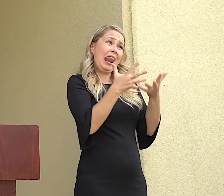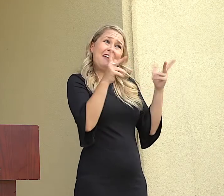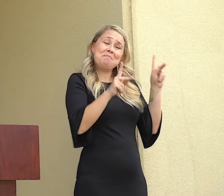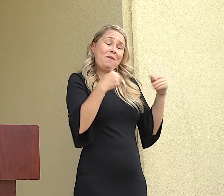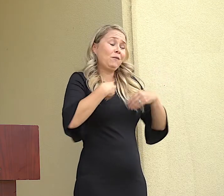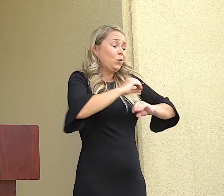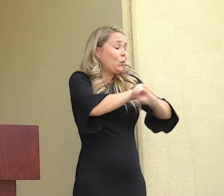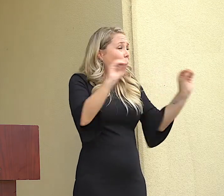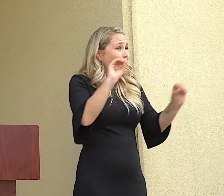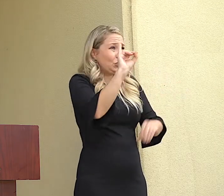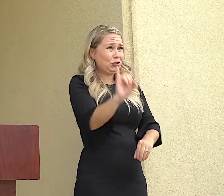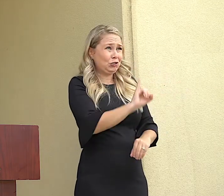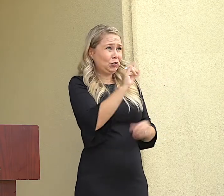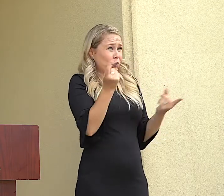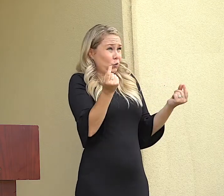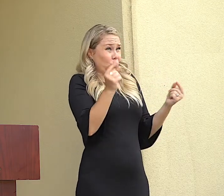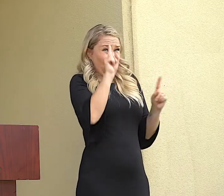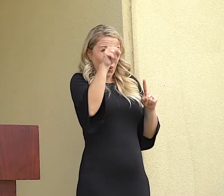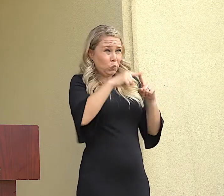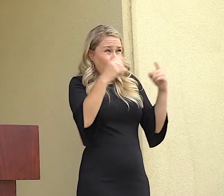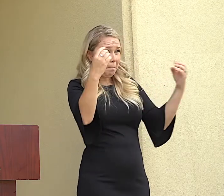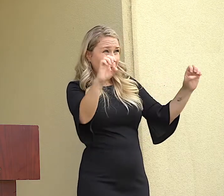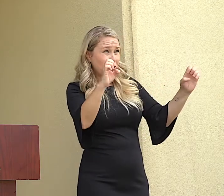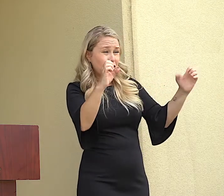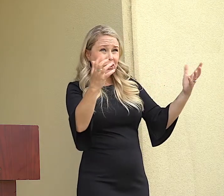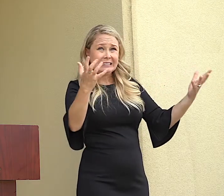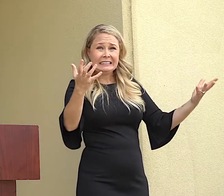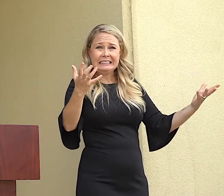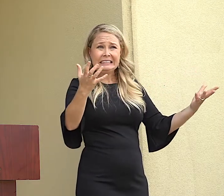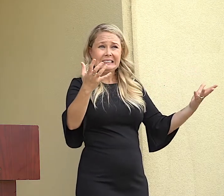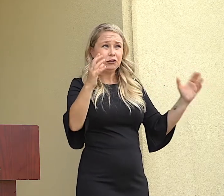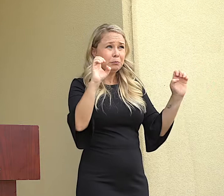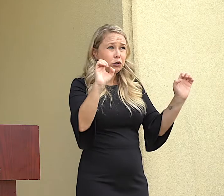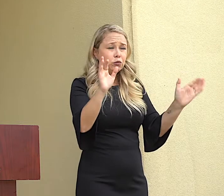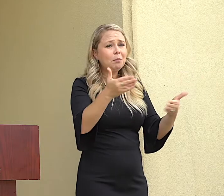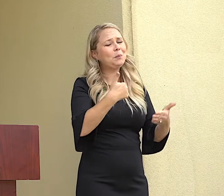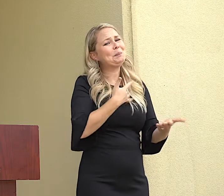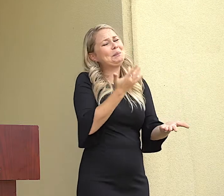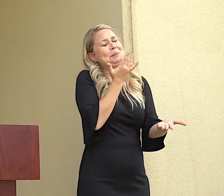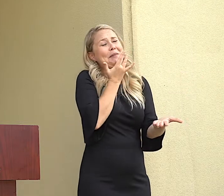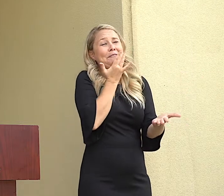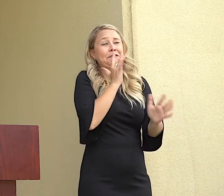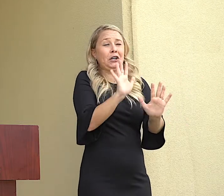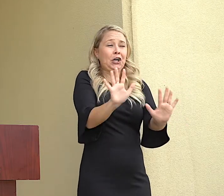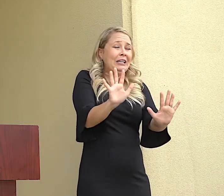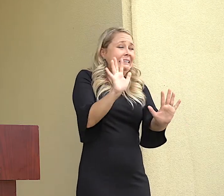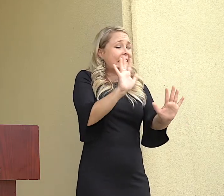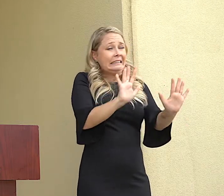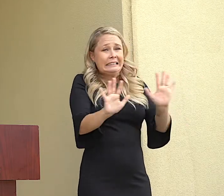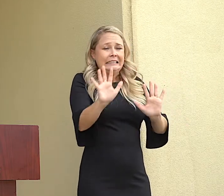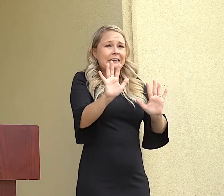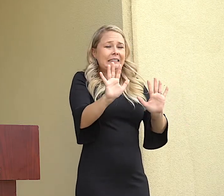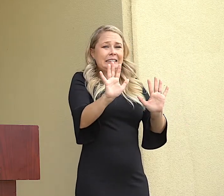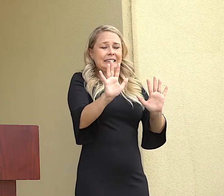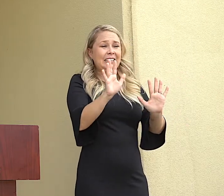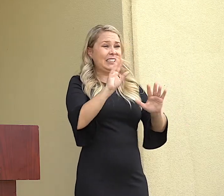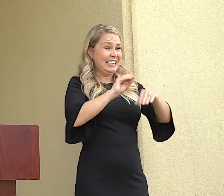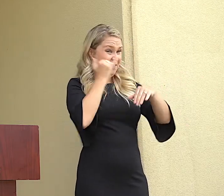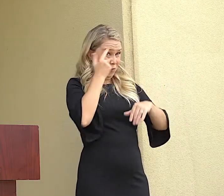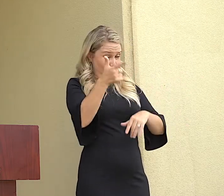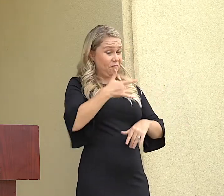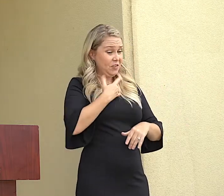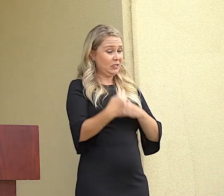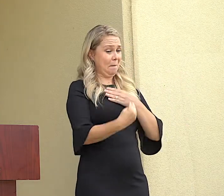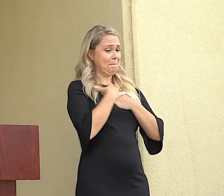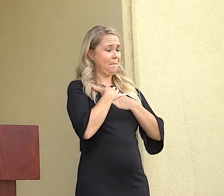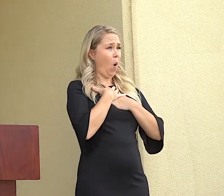no insurance, would they go to emergency in a hospital or? We prefer you not to. If we believe we've been exposed, the idea is